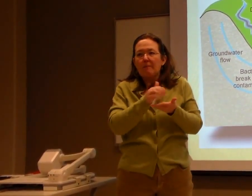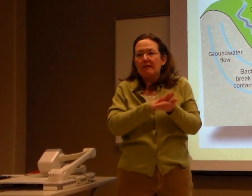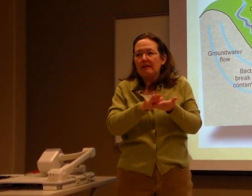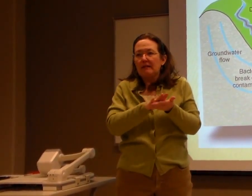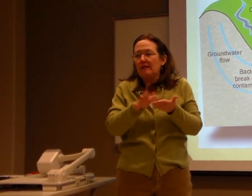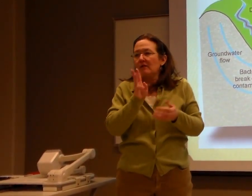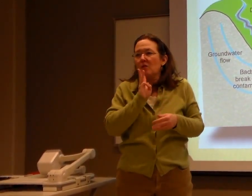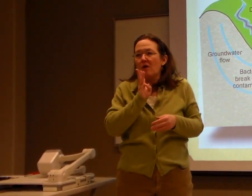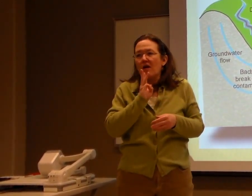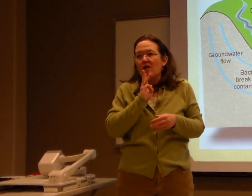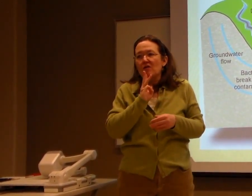exist.